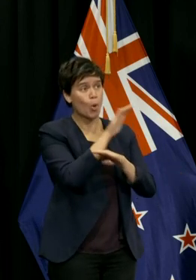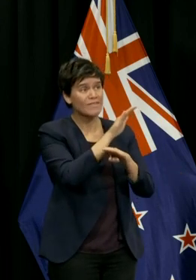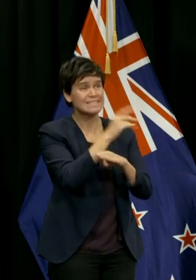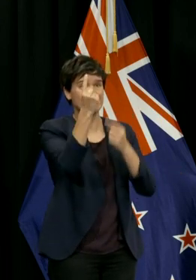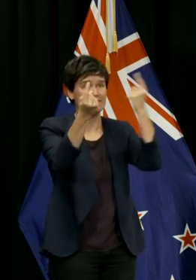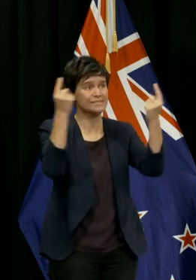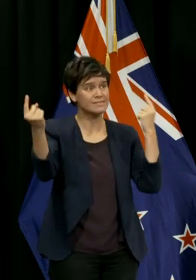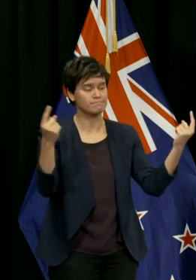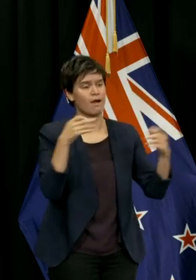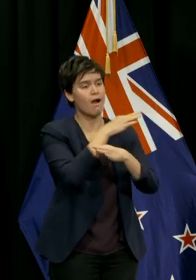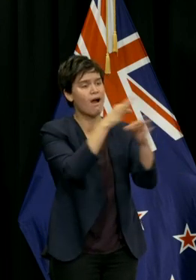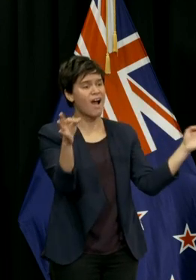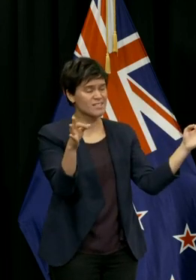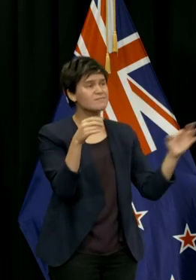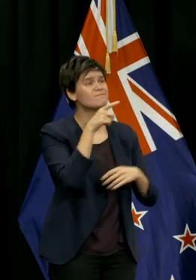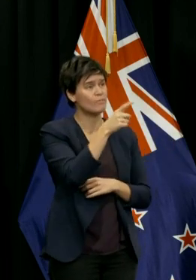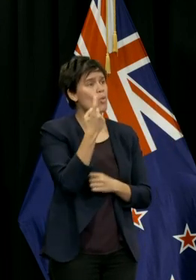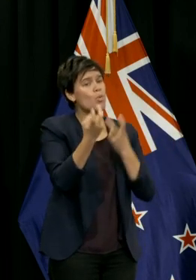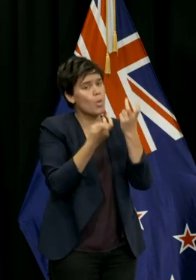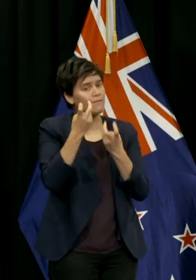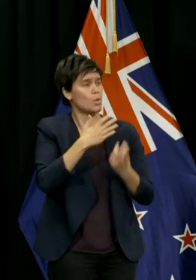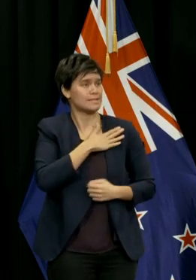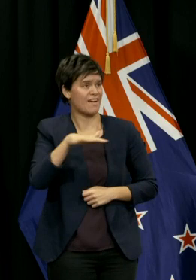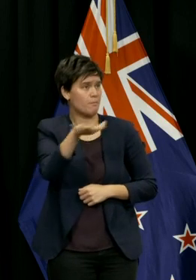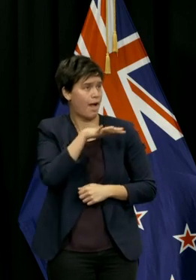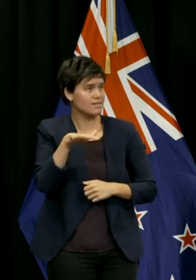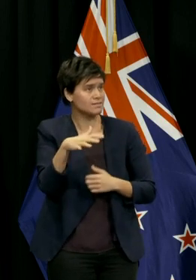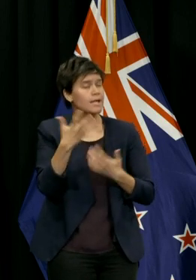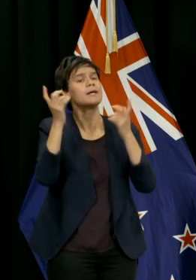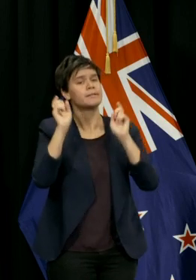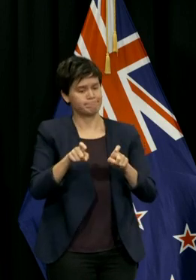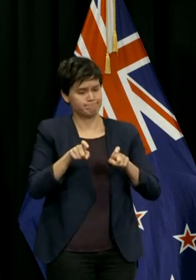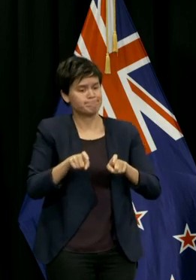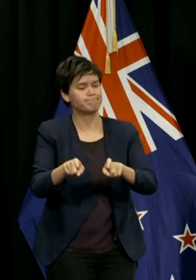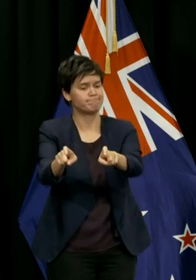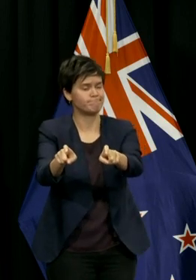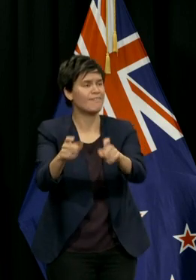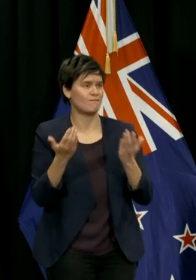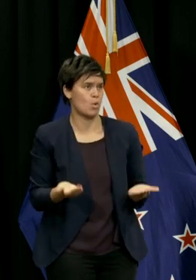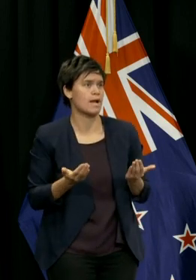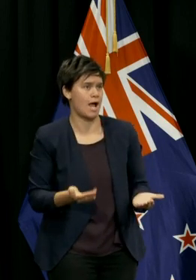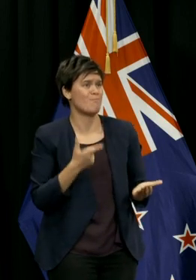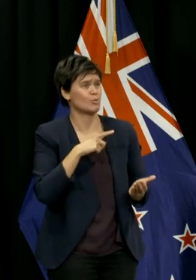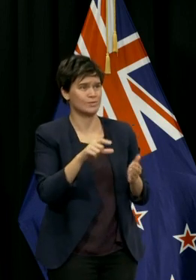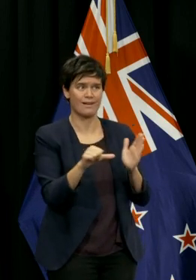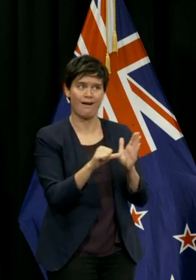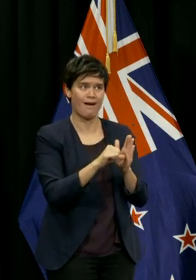been find shelter and a place to be for this period of time, because it has become very difficult